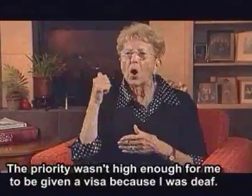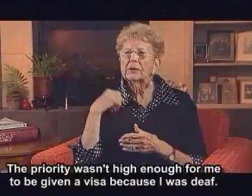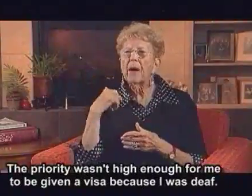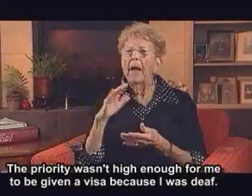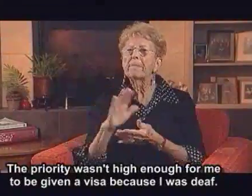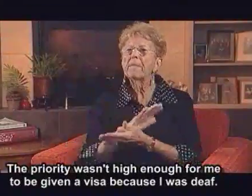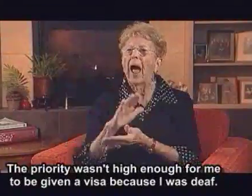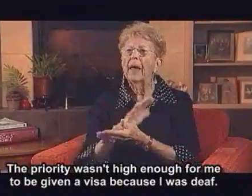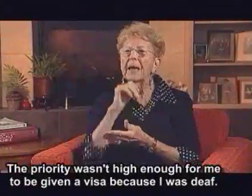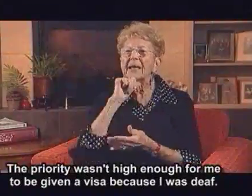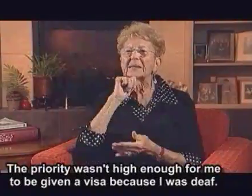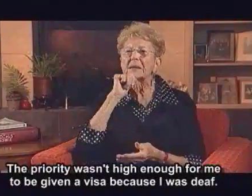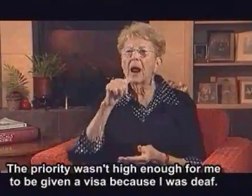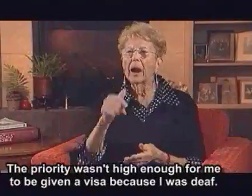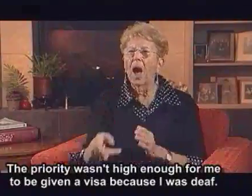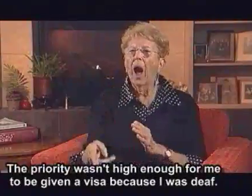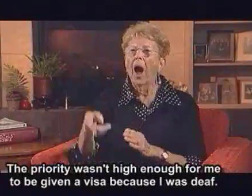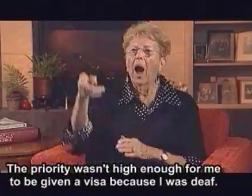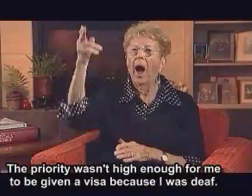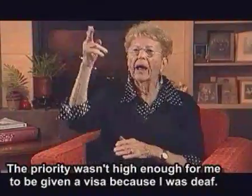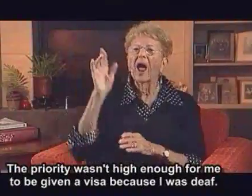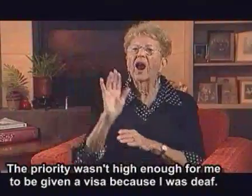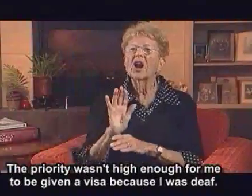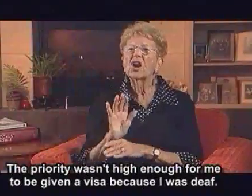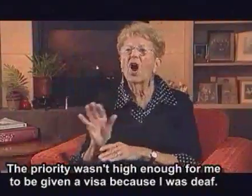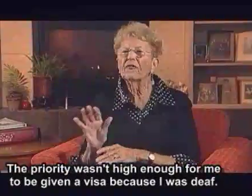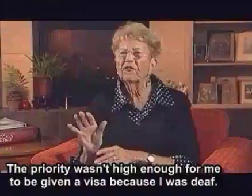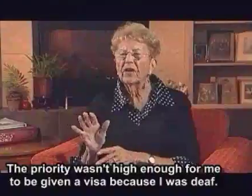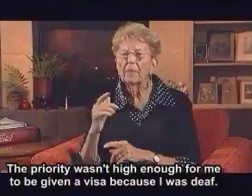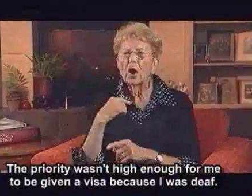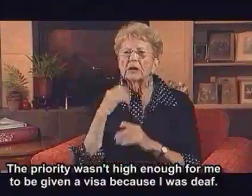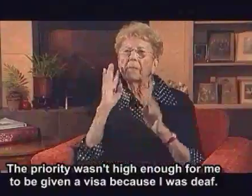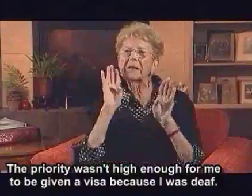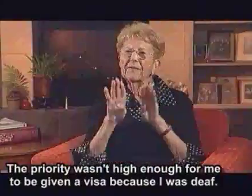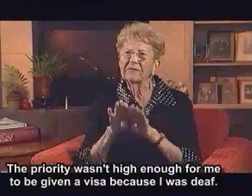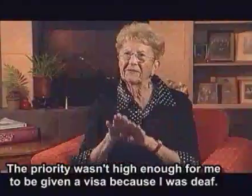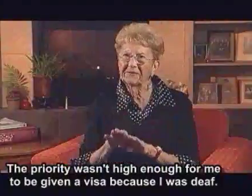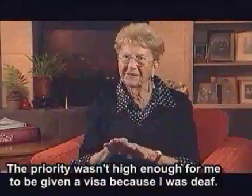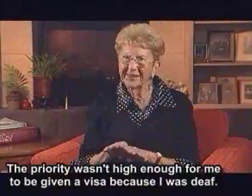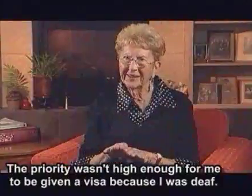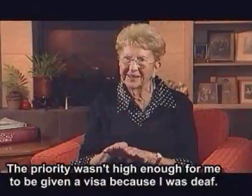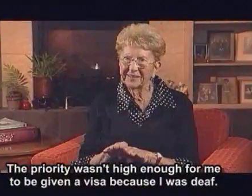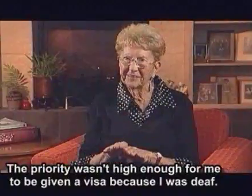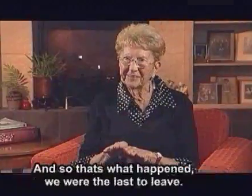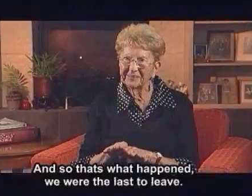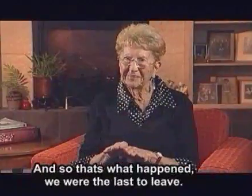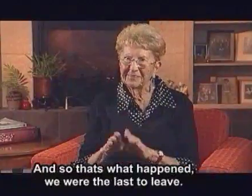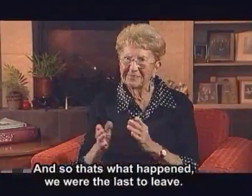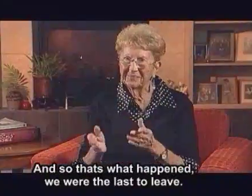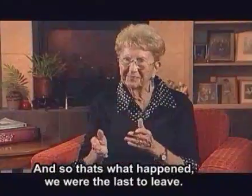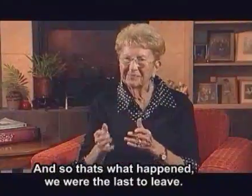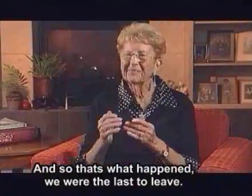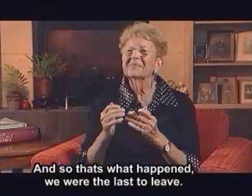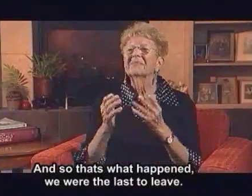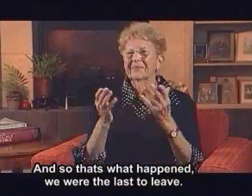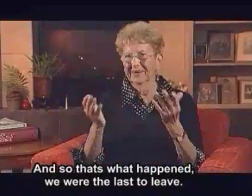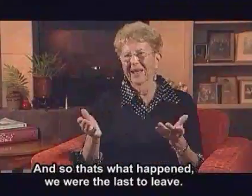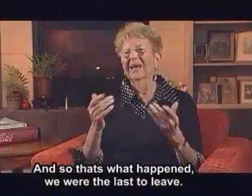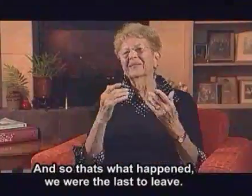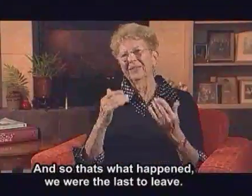go. The priority wasn't high enough for me to be given a visa because I was deaf, and so that's what happened, and we were the